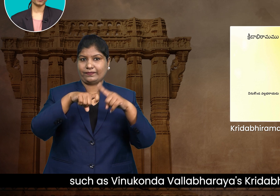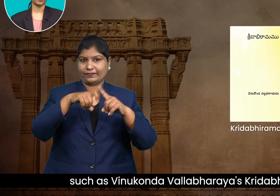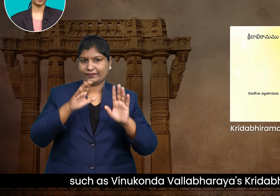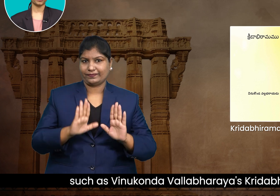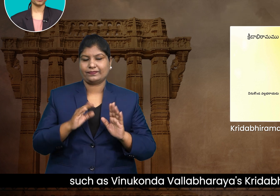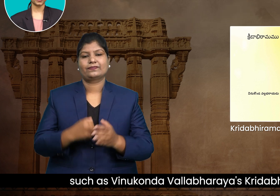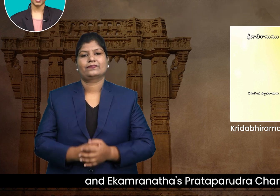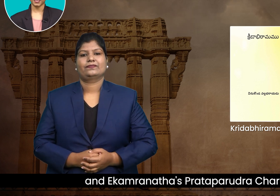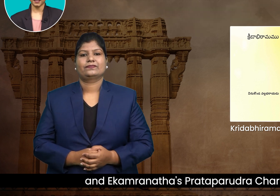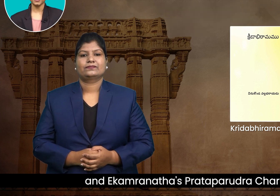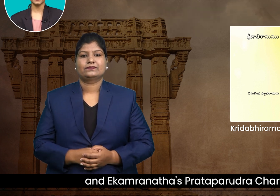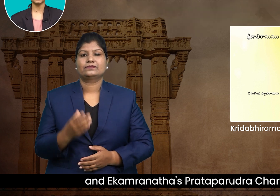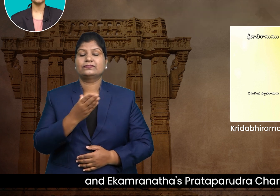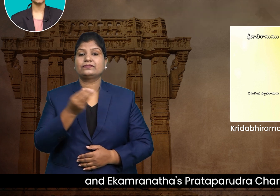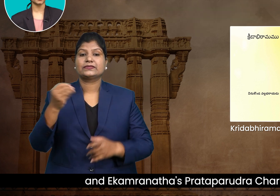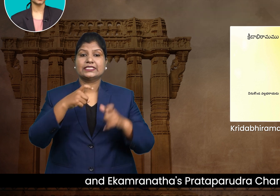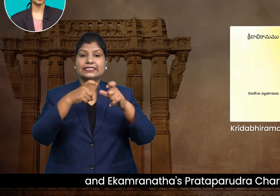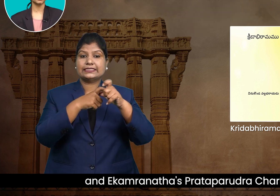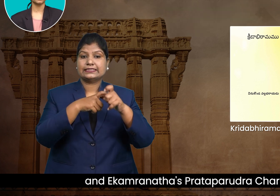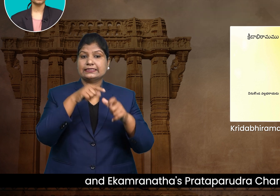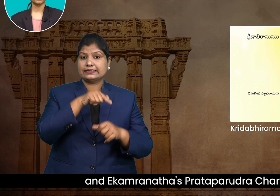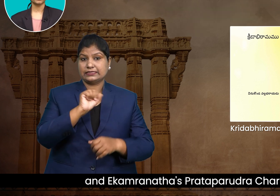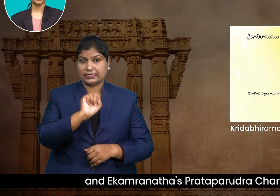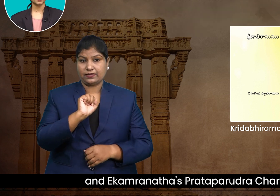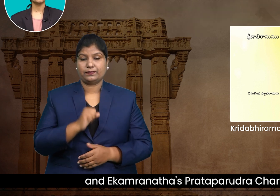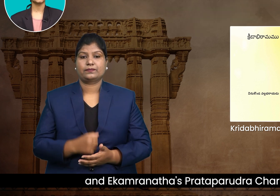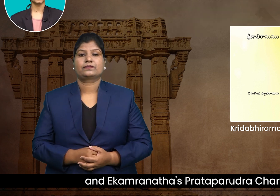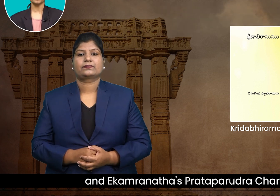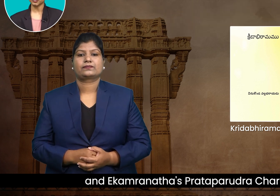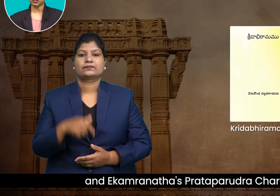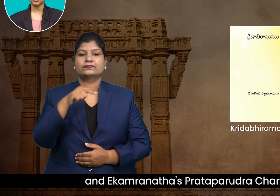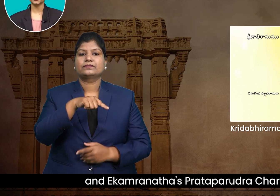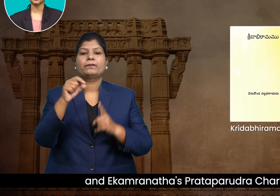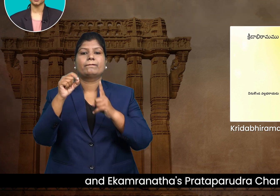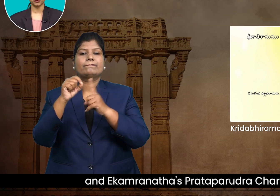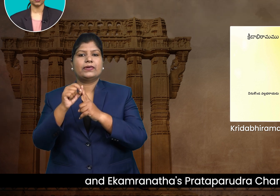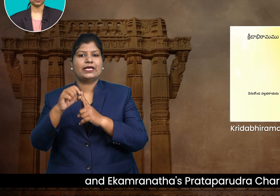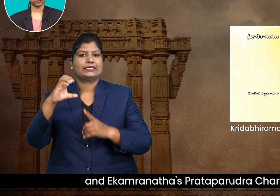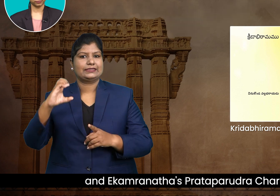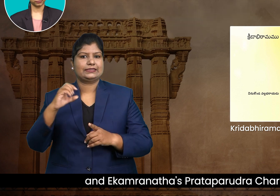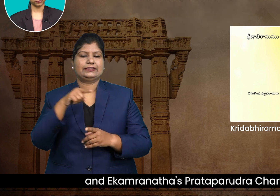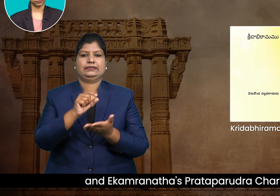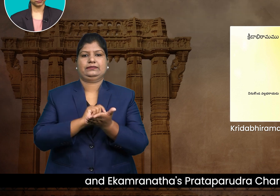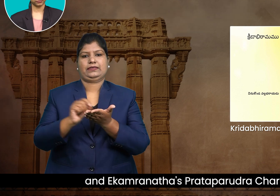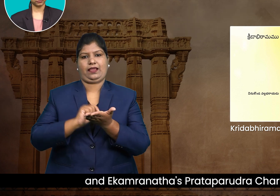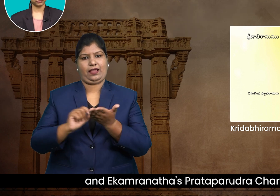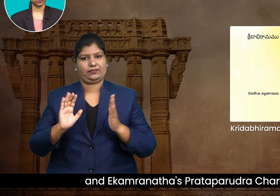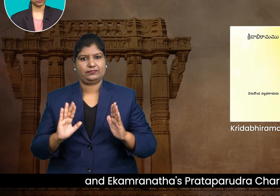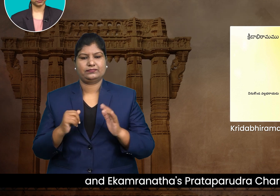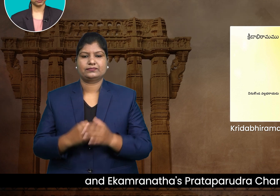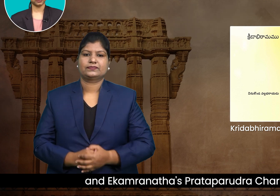Kridabhiramamu and Ekambranatha's Prataparudra Charitamu.